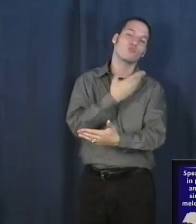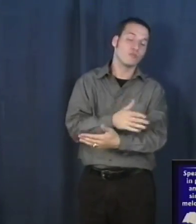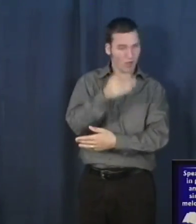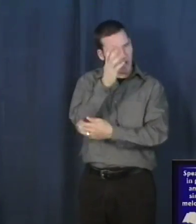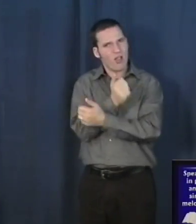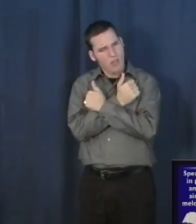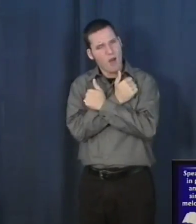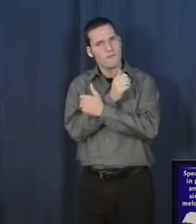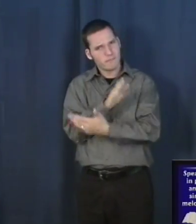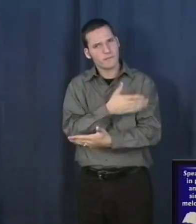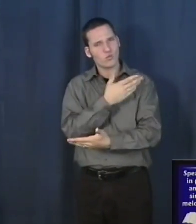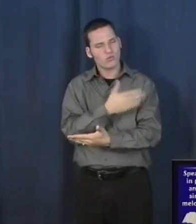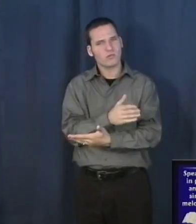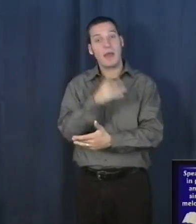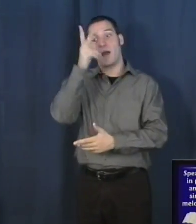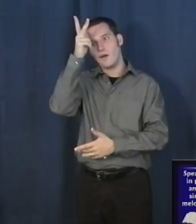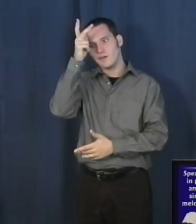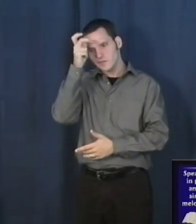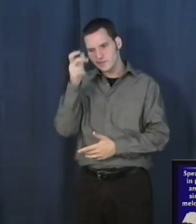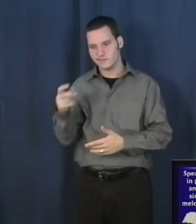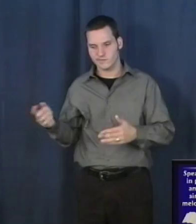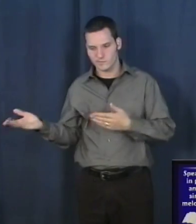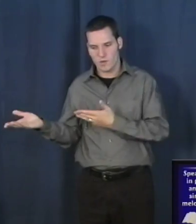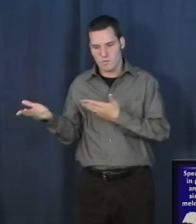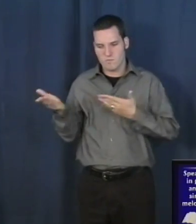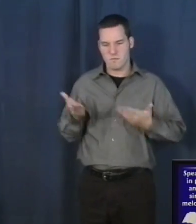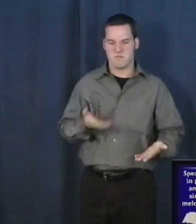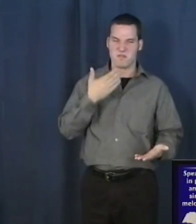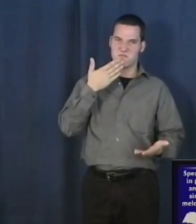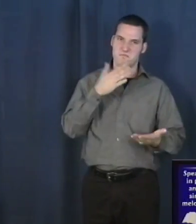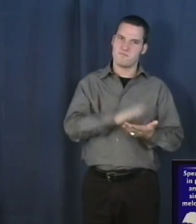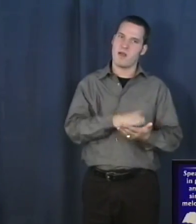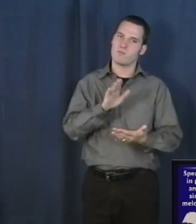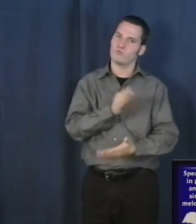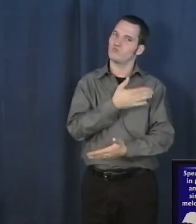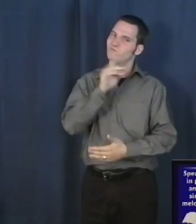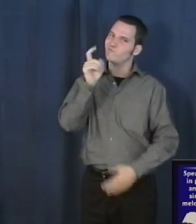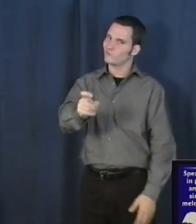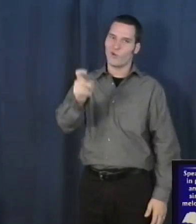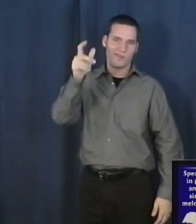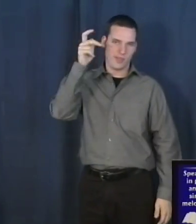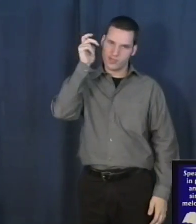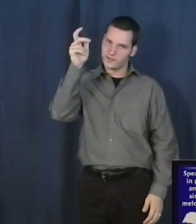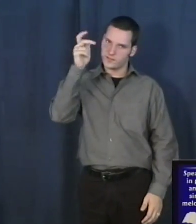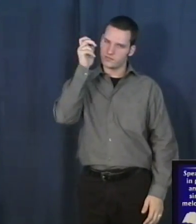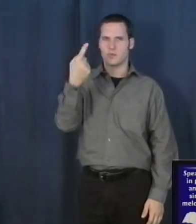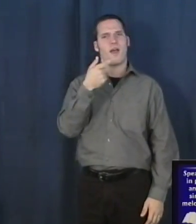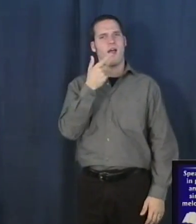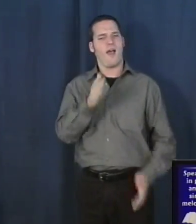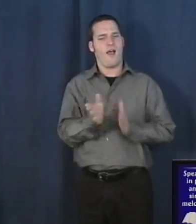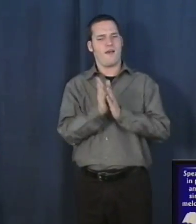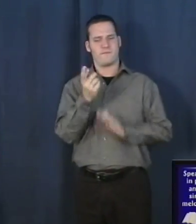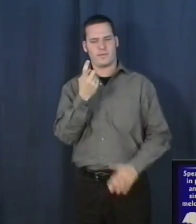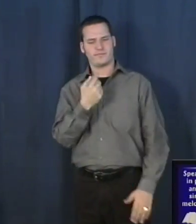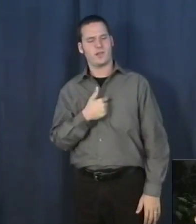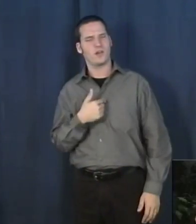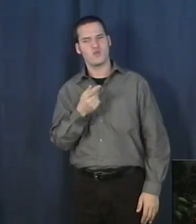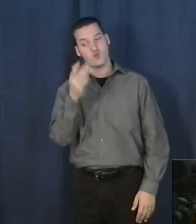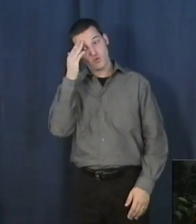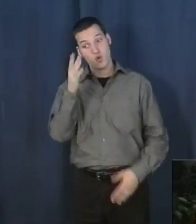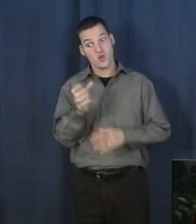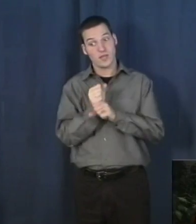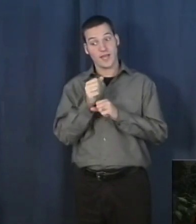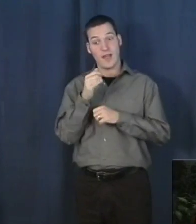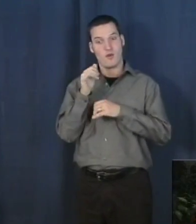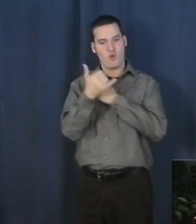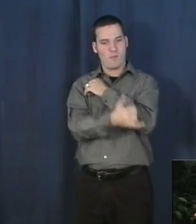God loves music. And Satan has come along with some ungodly music you shouldn't listen to. Somebody asked me one time, they said, Brother Hovind, do you know what you get